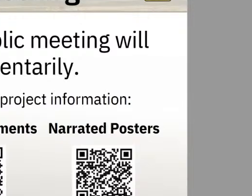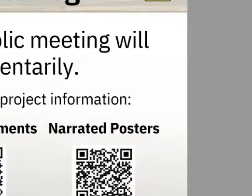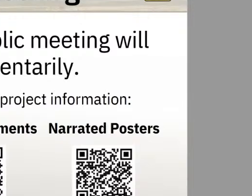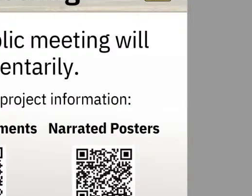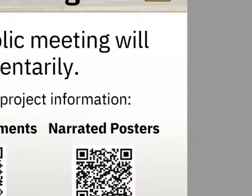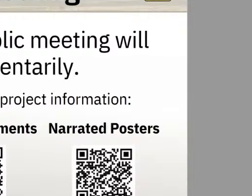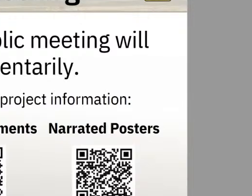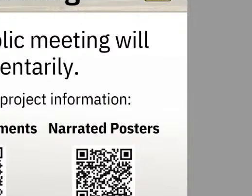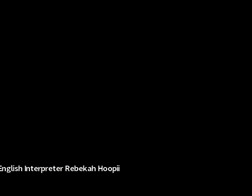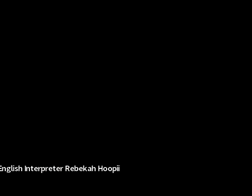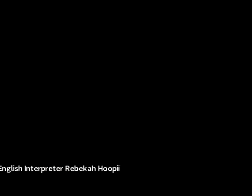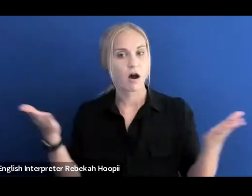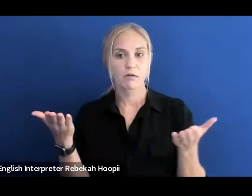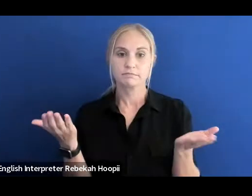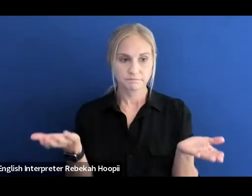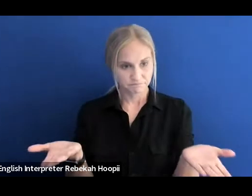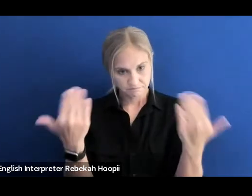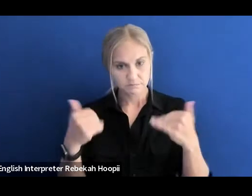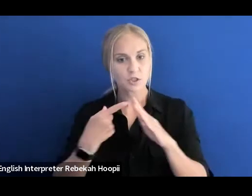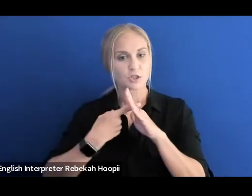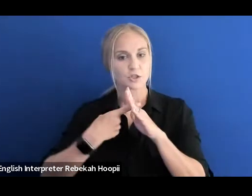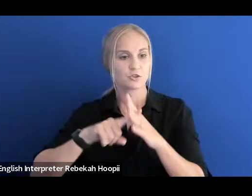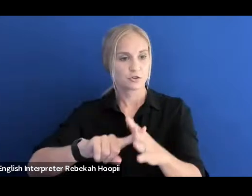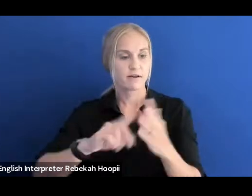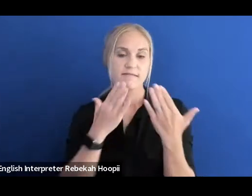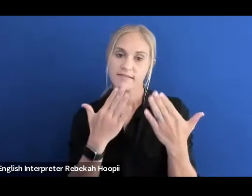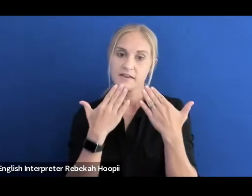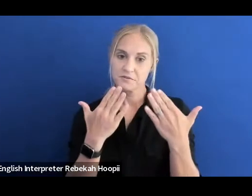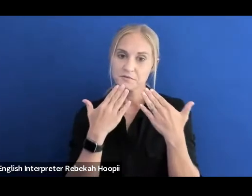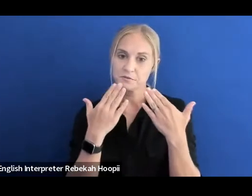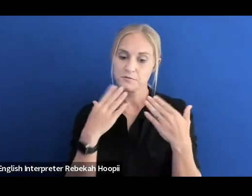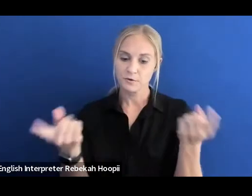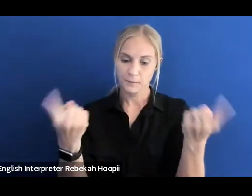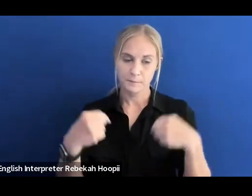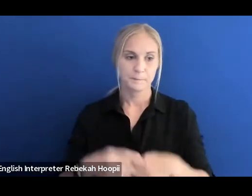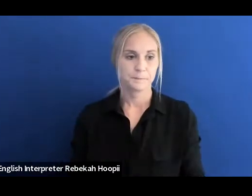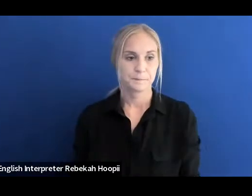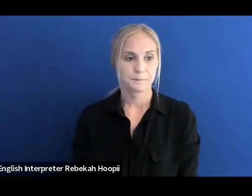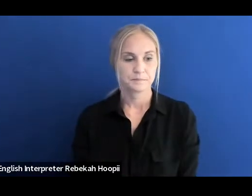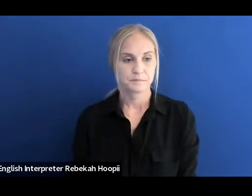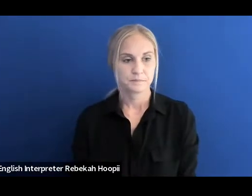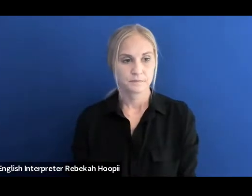Aloha, everyone. We're going to get started. Thank you so much.